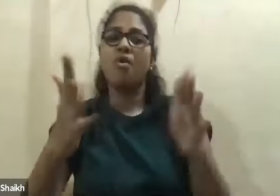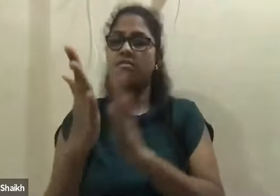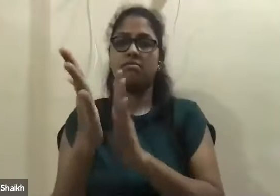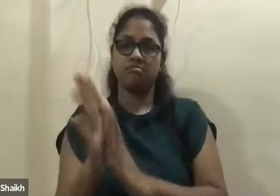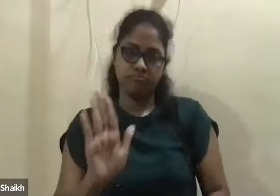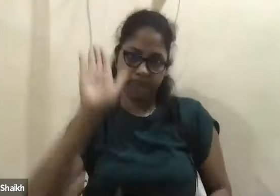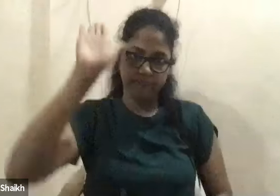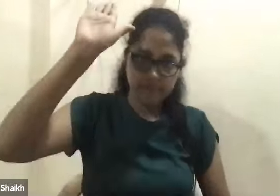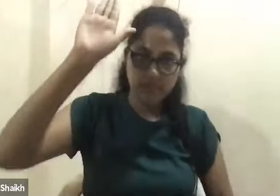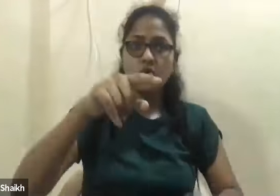up. So